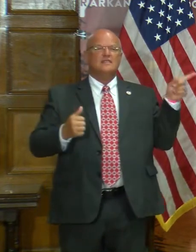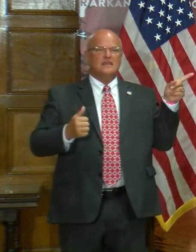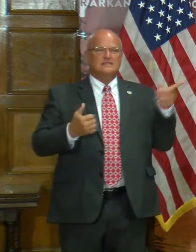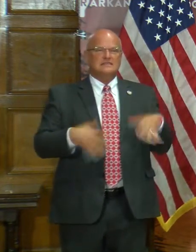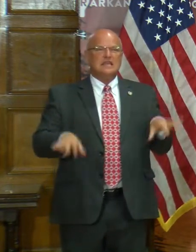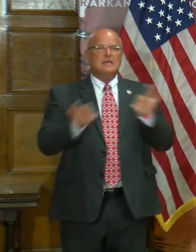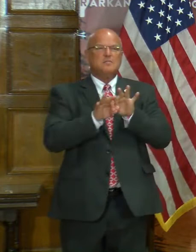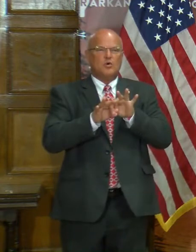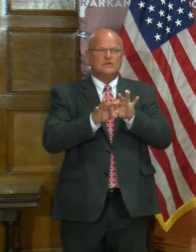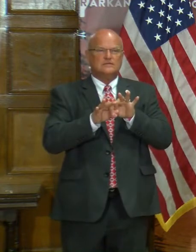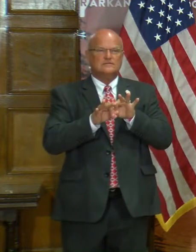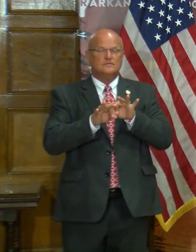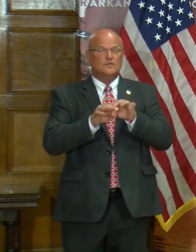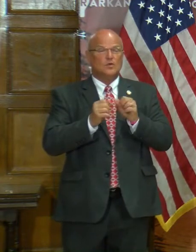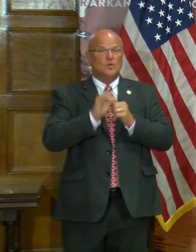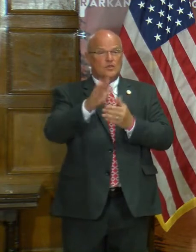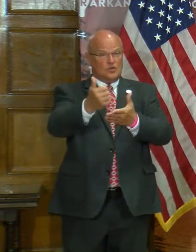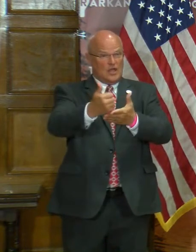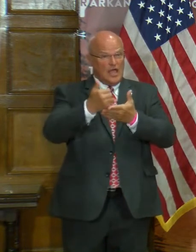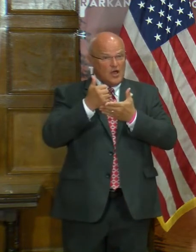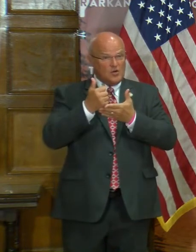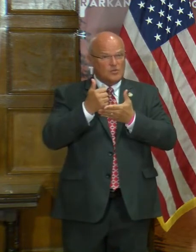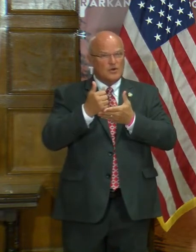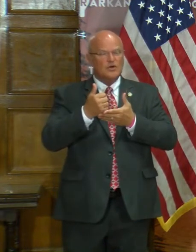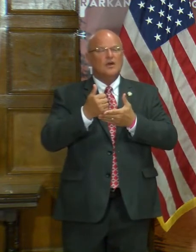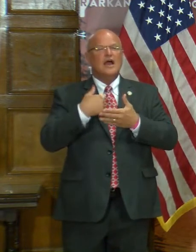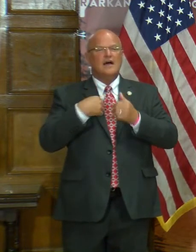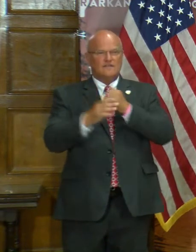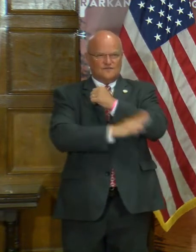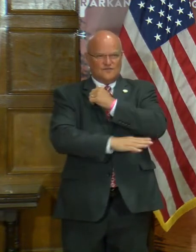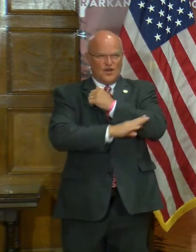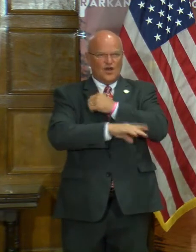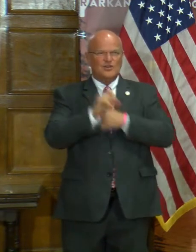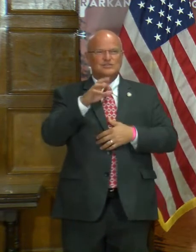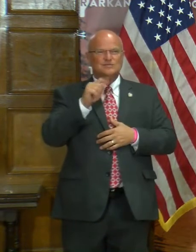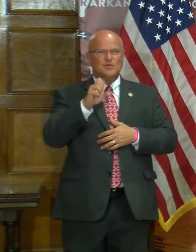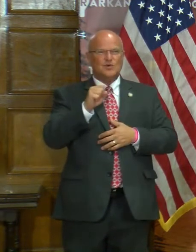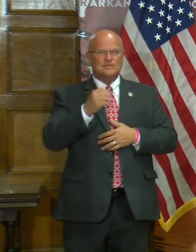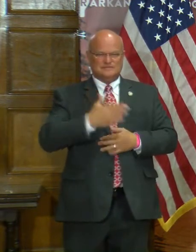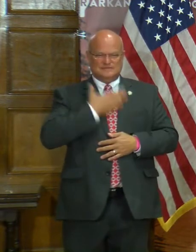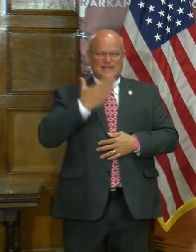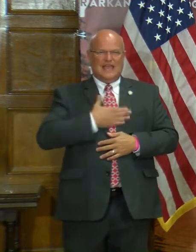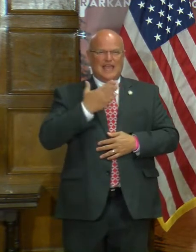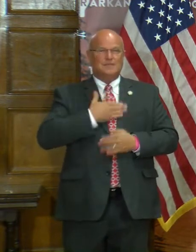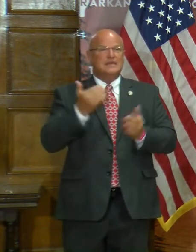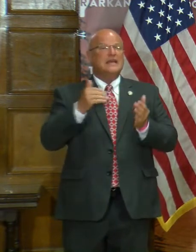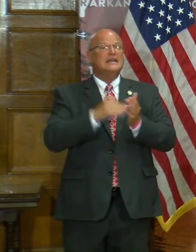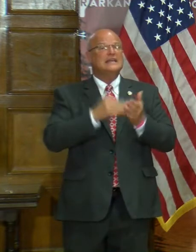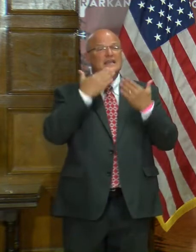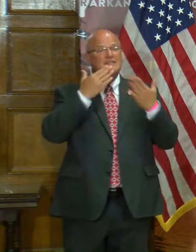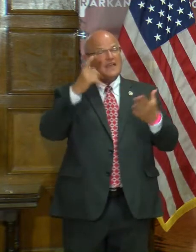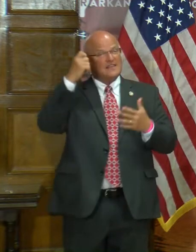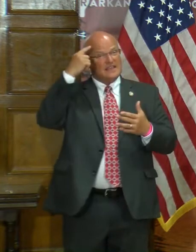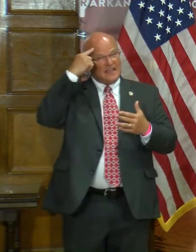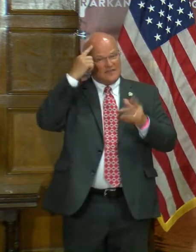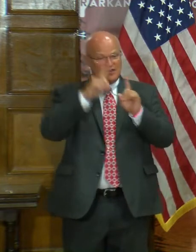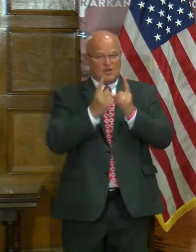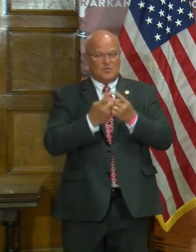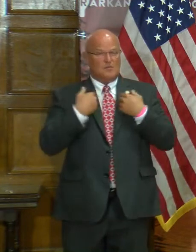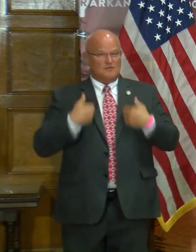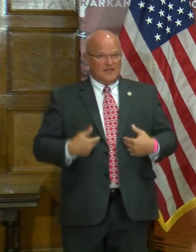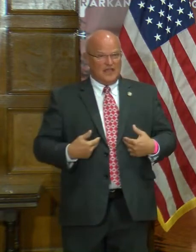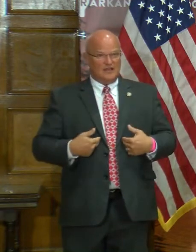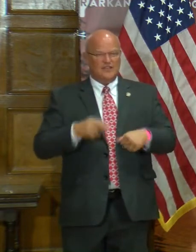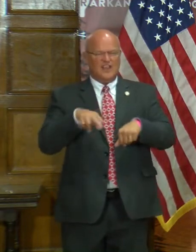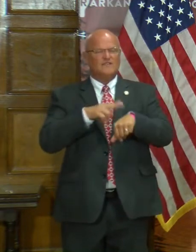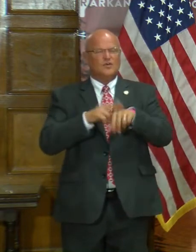thing. So again, with your help, we're going to have fall sports. So I'm very proud of that. And again, I want to thank the governor and the Department of Health